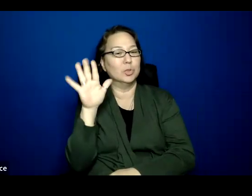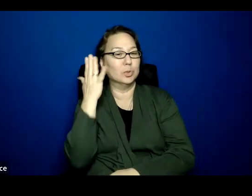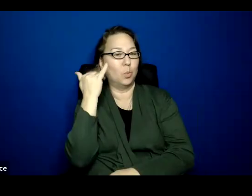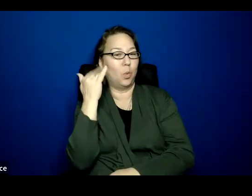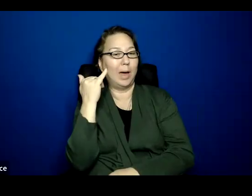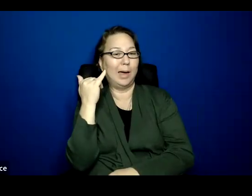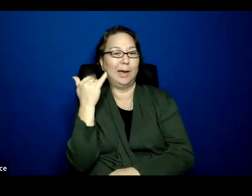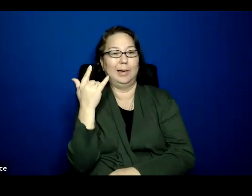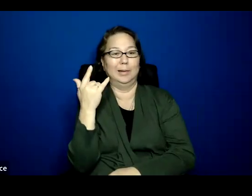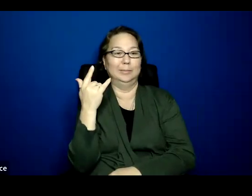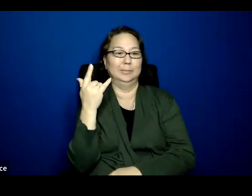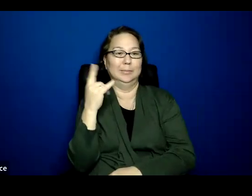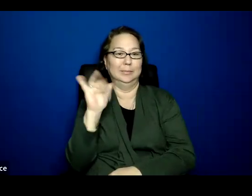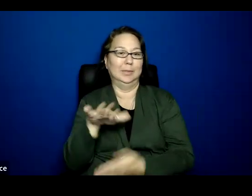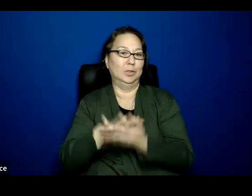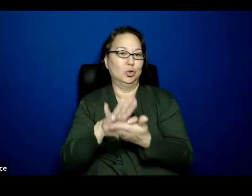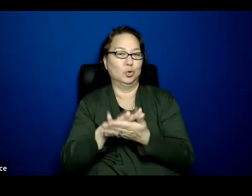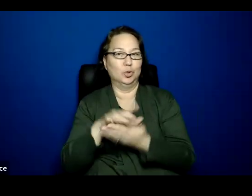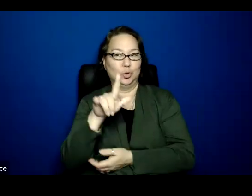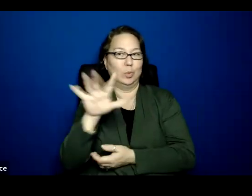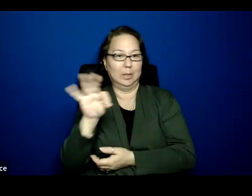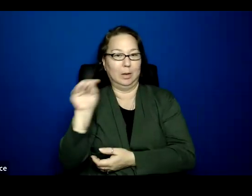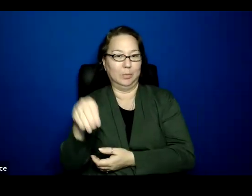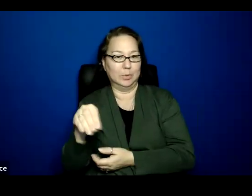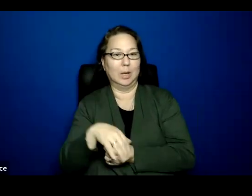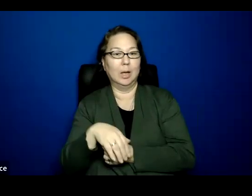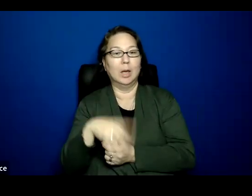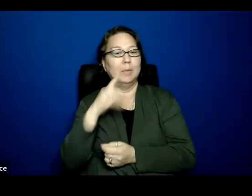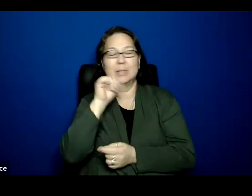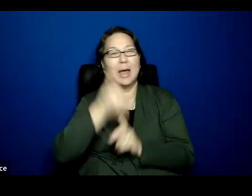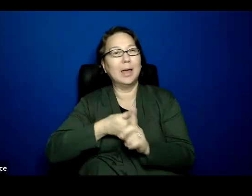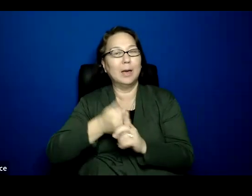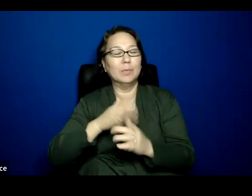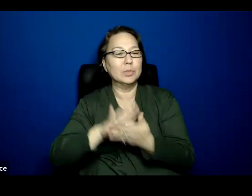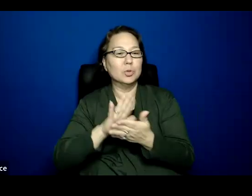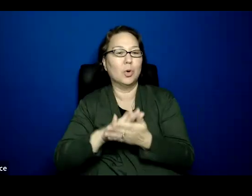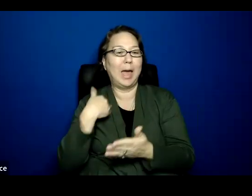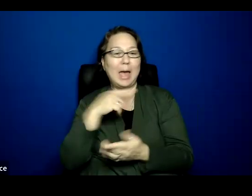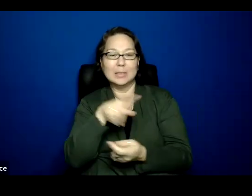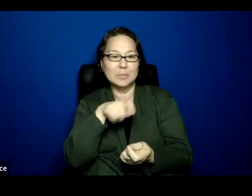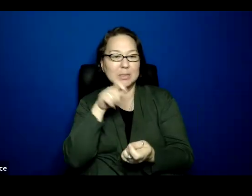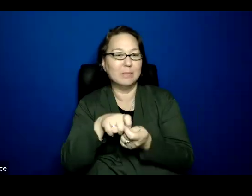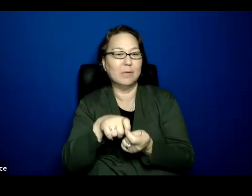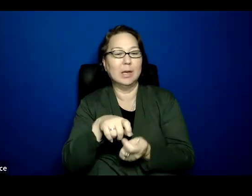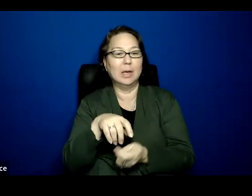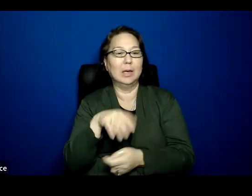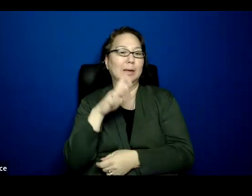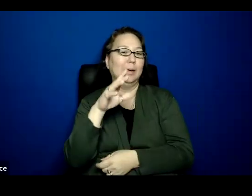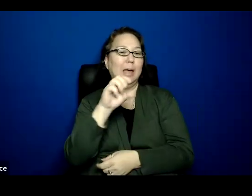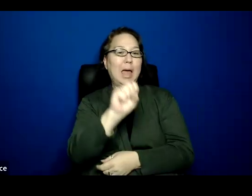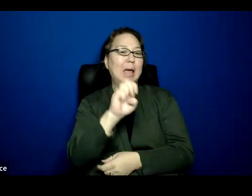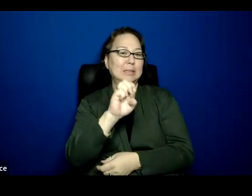provide a specific BPS SEI program. So majority of our